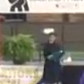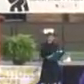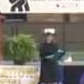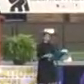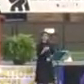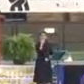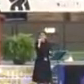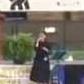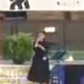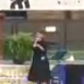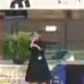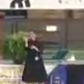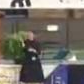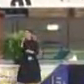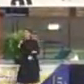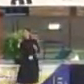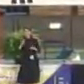Good evening, everyone.